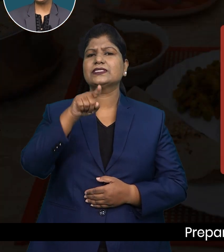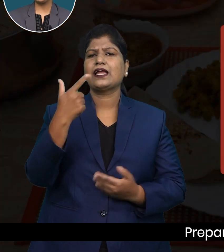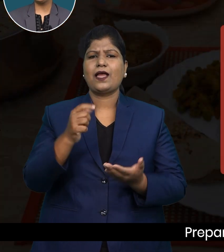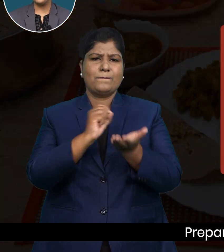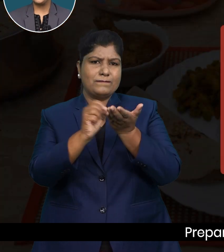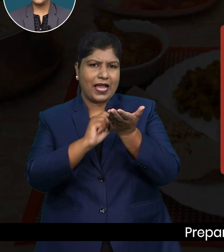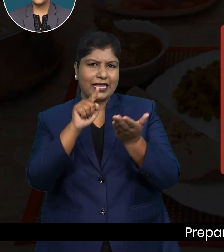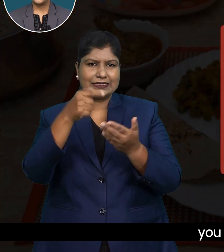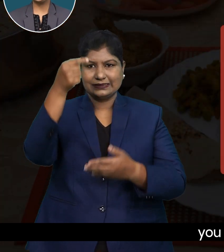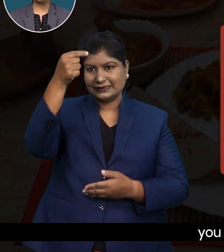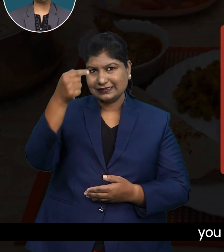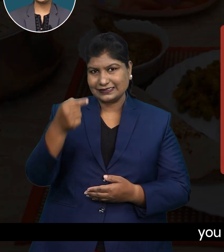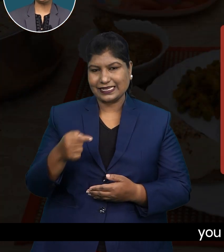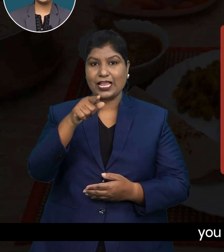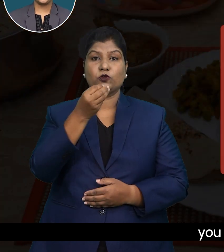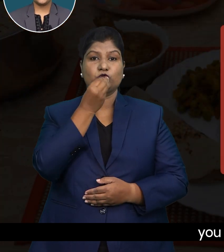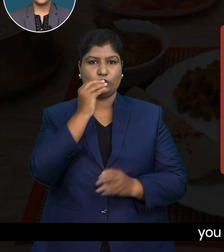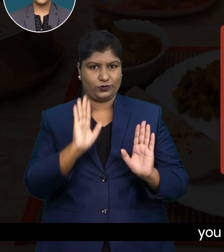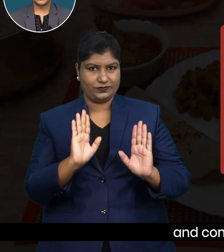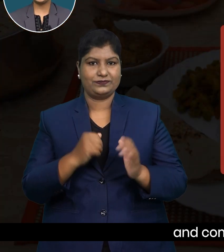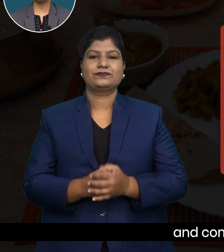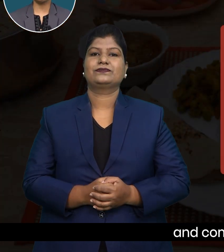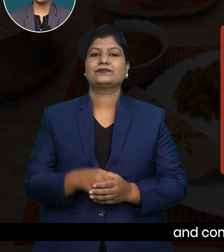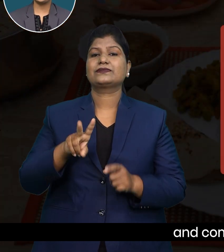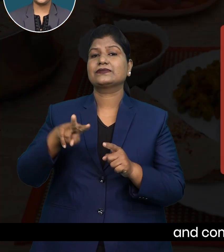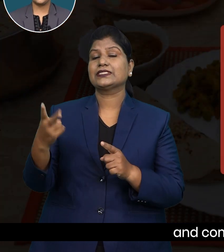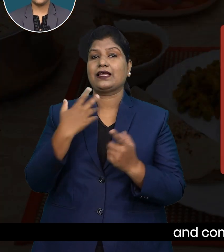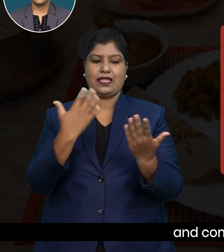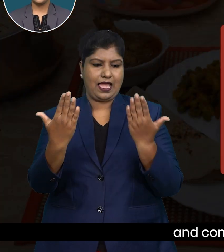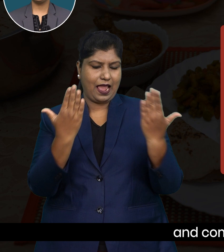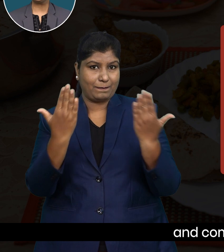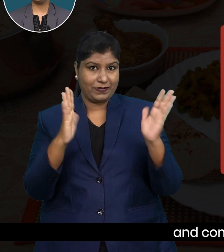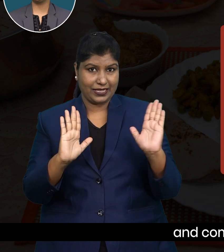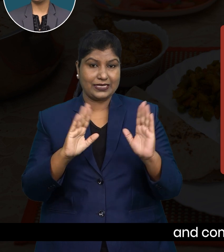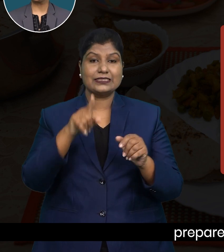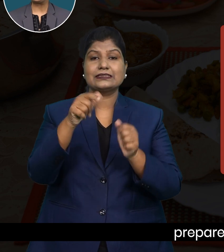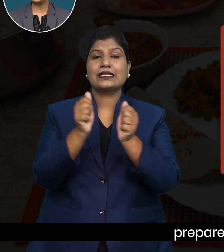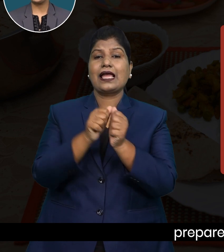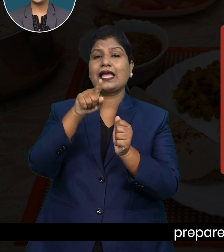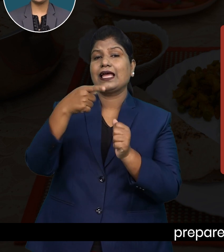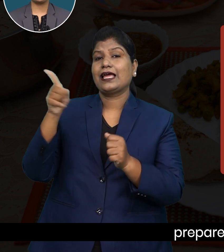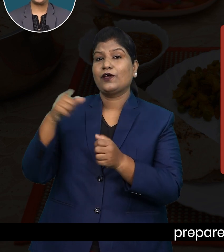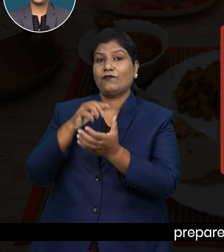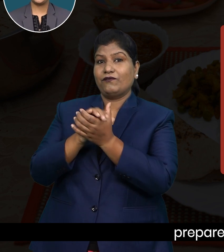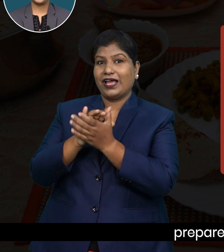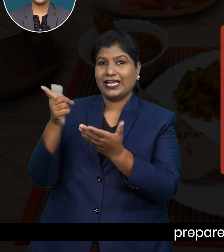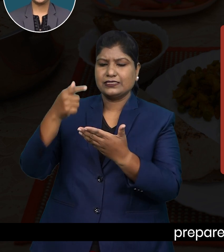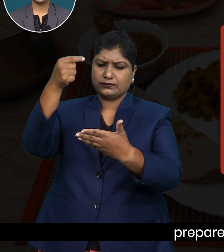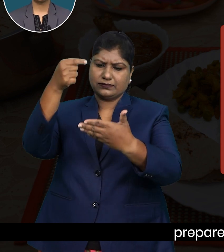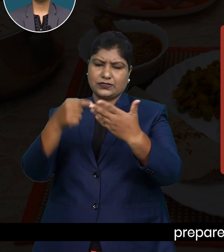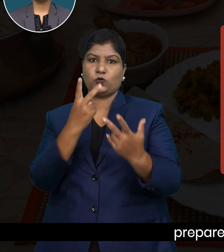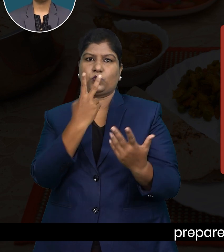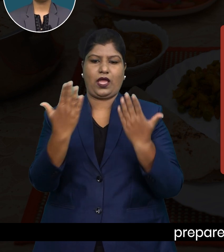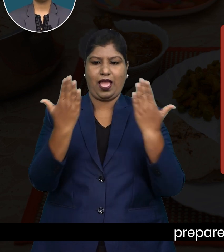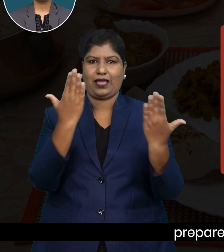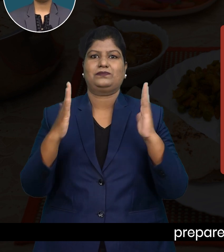Prepare a list of foods you eat every day and compare it with the list prepared by your friends.